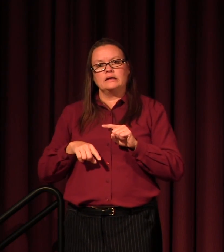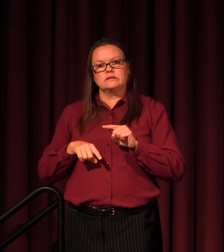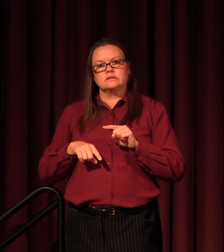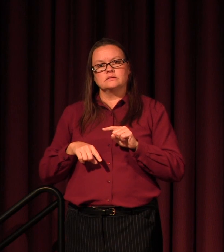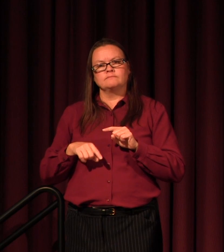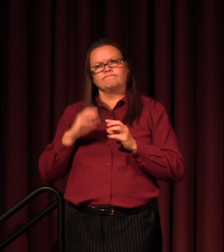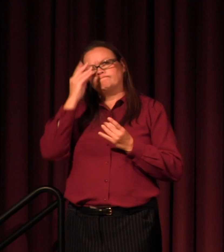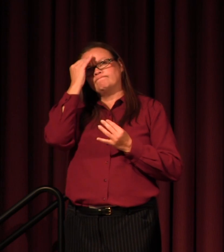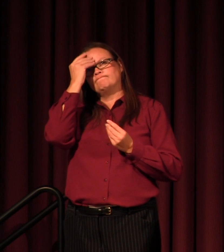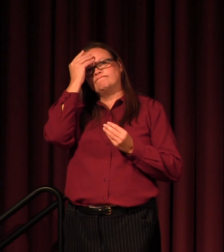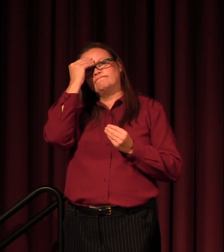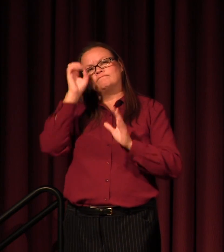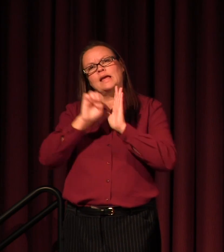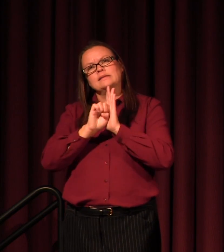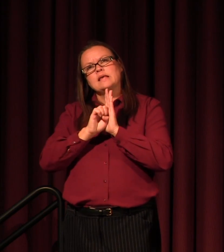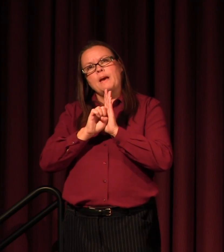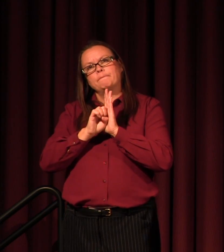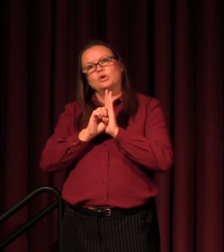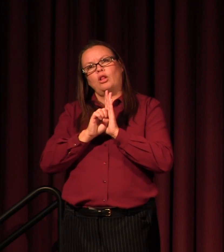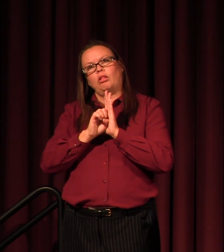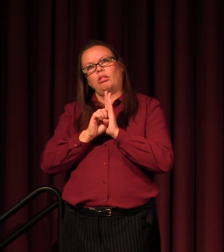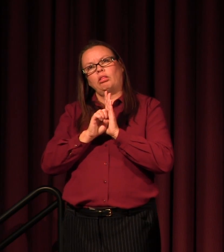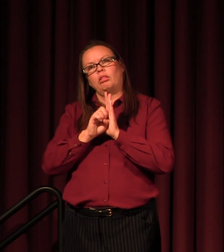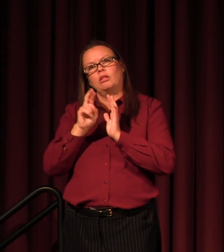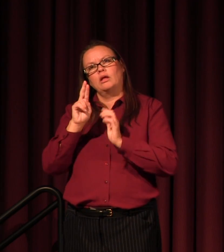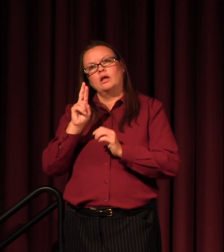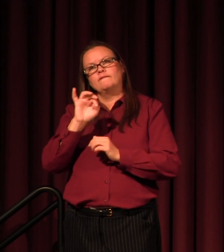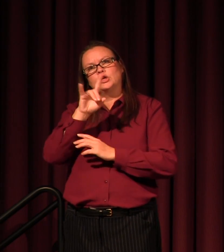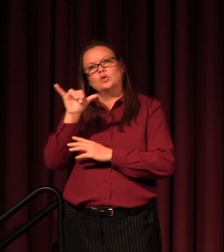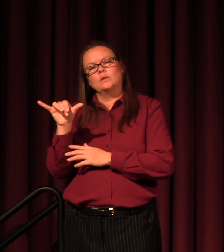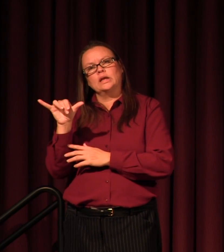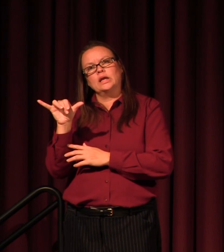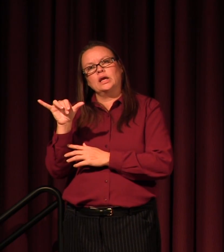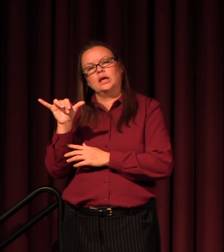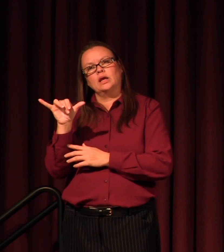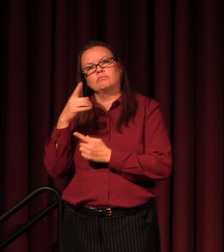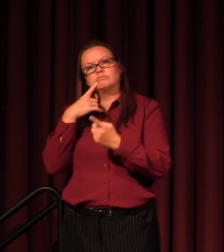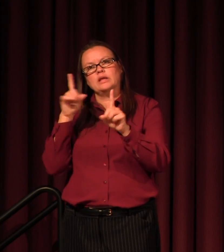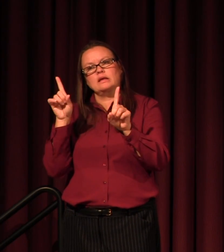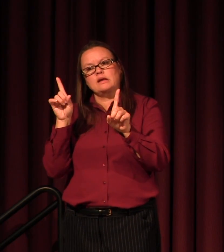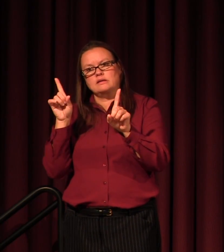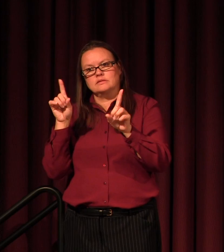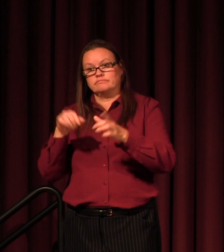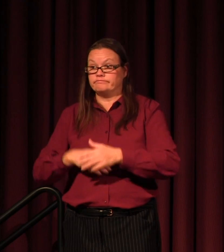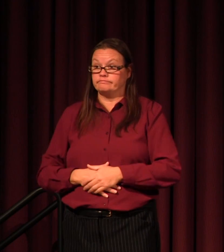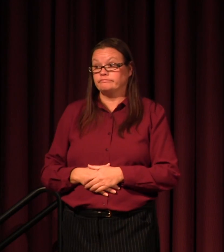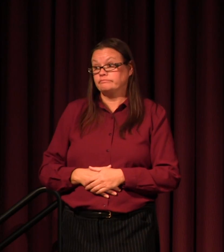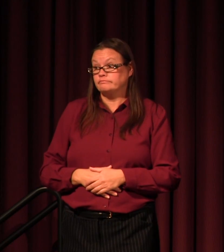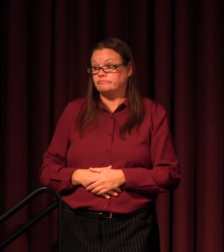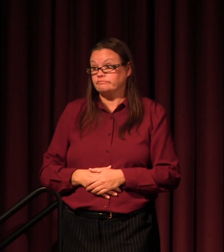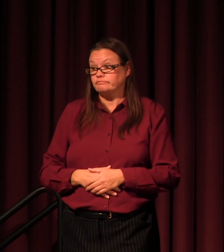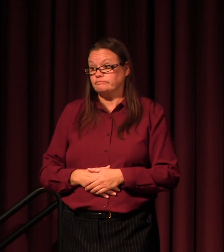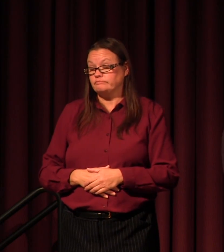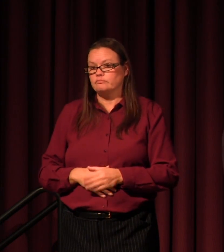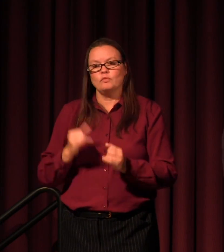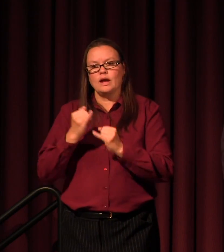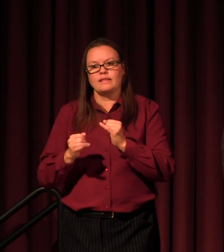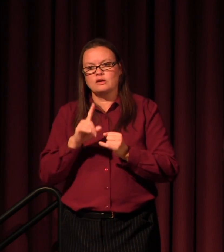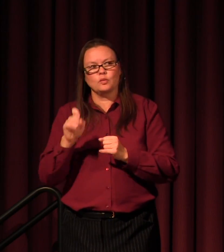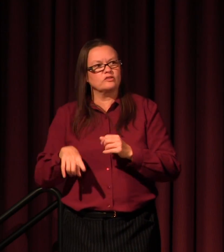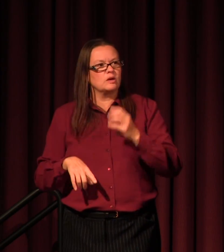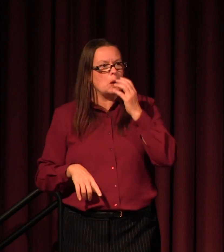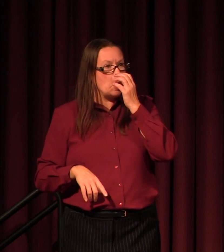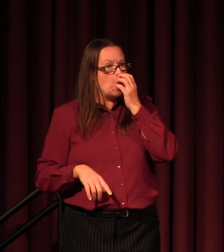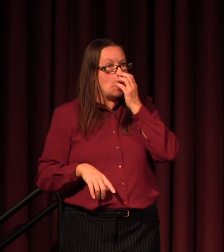hang in there no matter what to figure it out. So I would say that's the other hard thing. All right, our last one. You actually